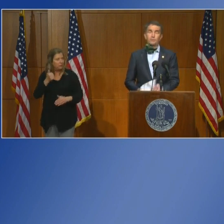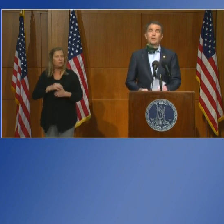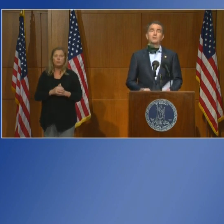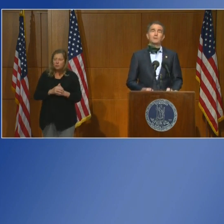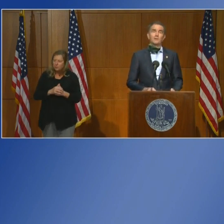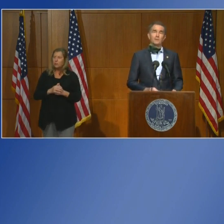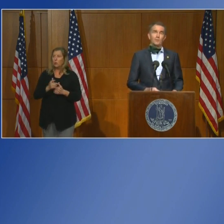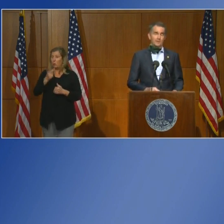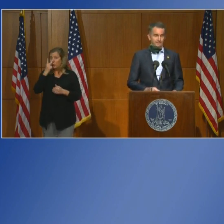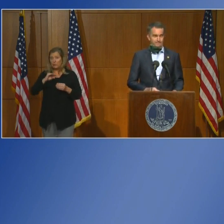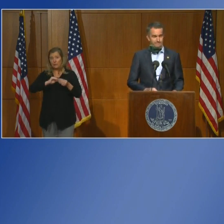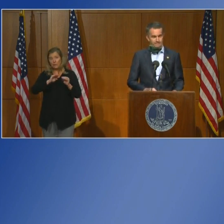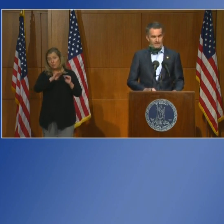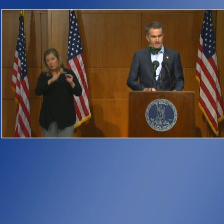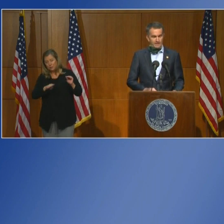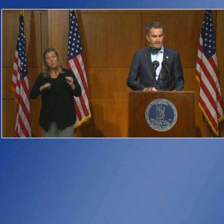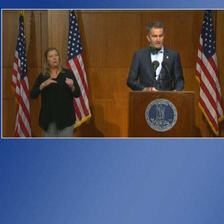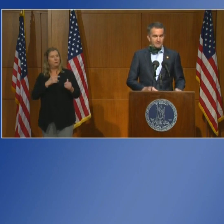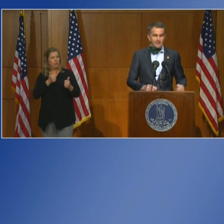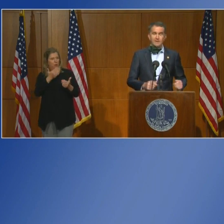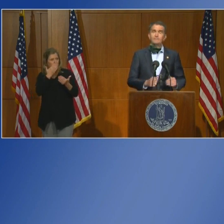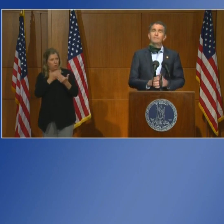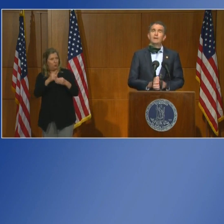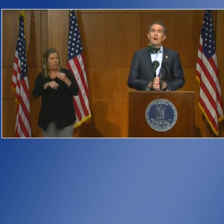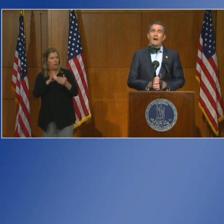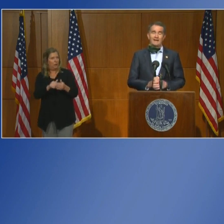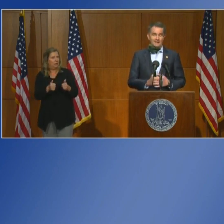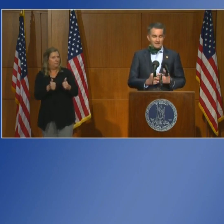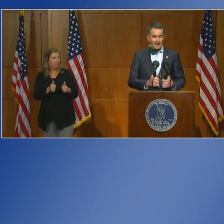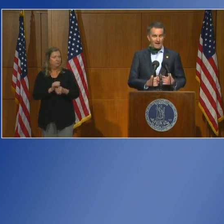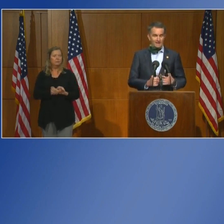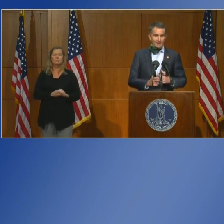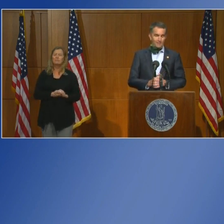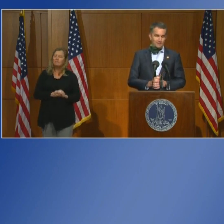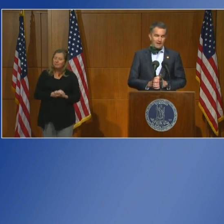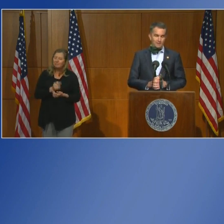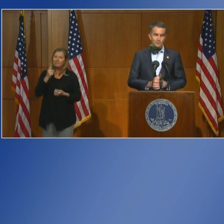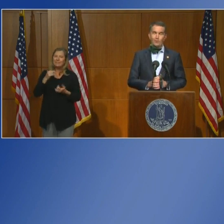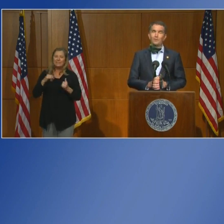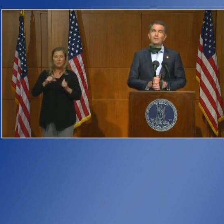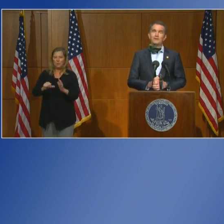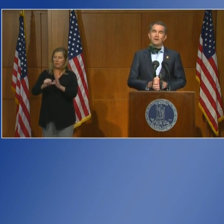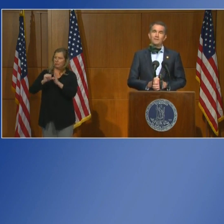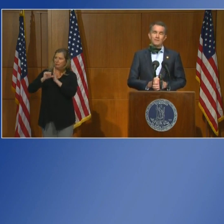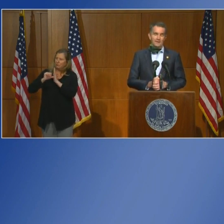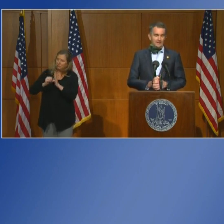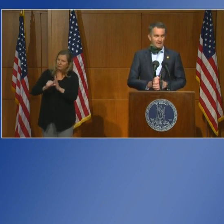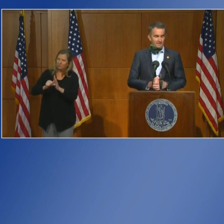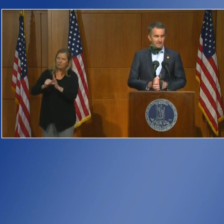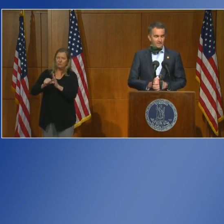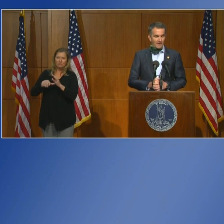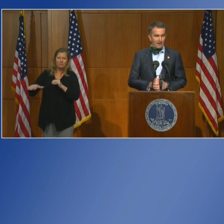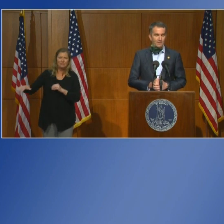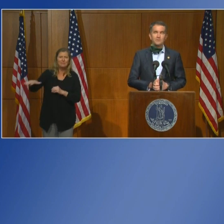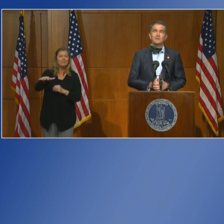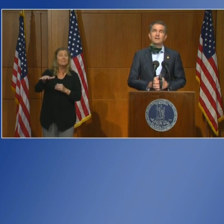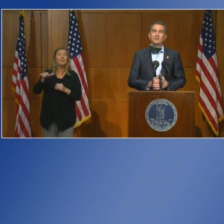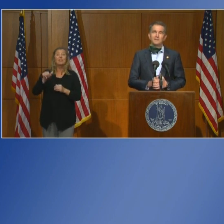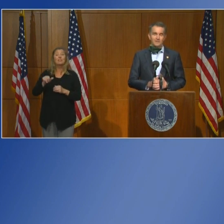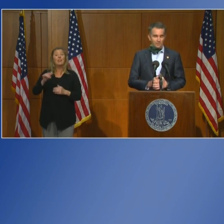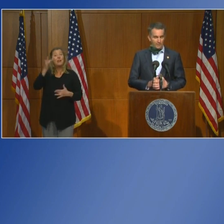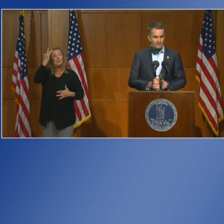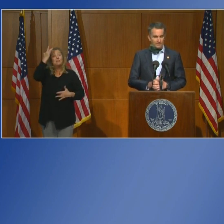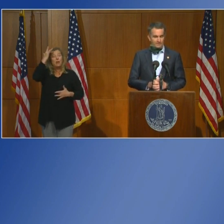these trends are going. That said, I cannot emphasize strongly enough that this virus